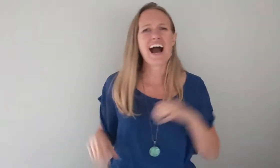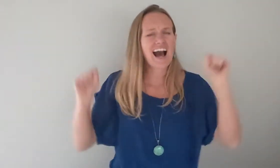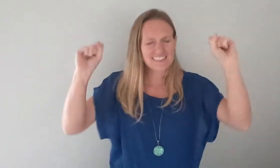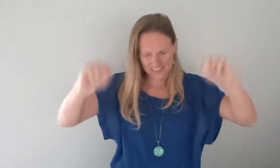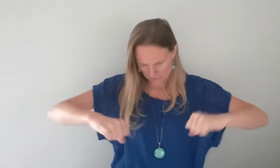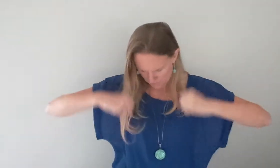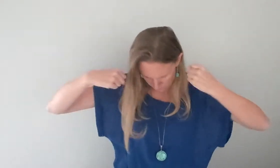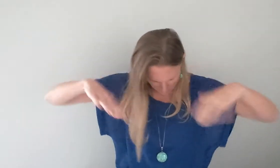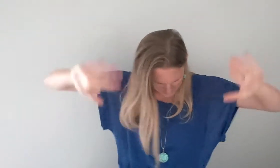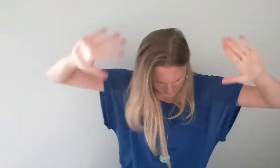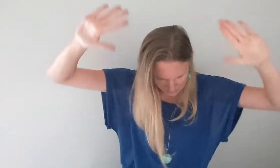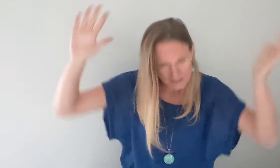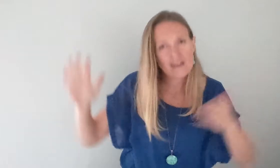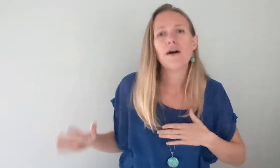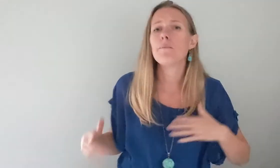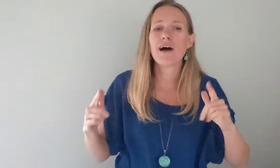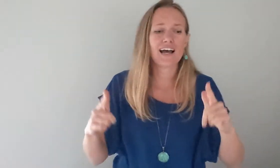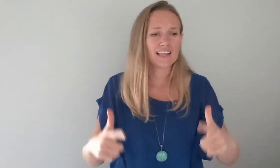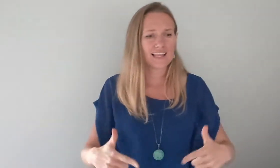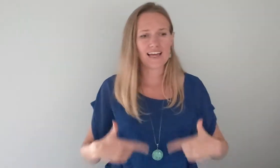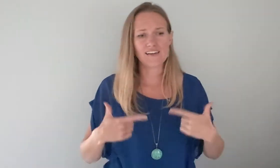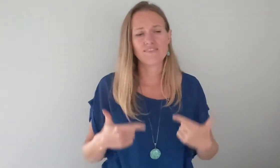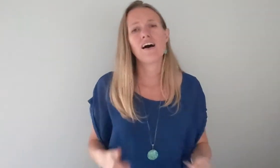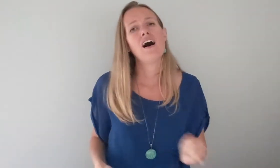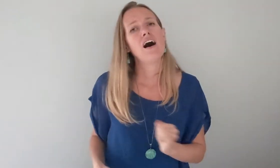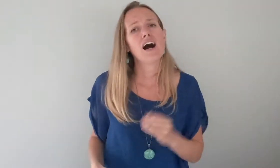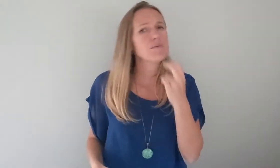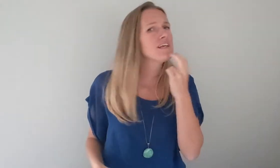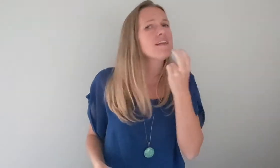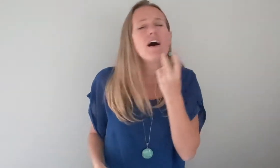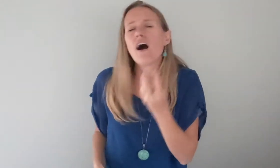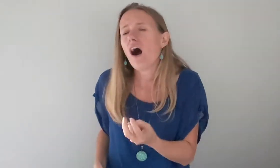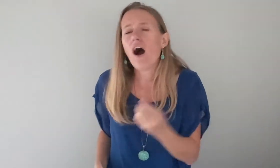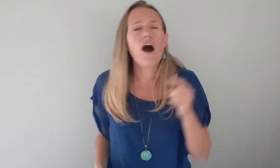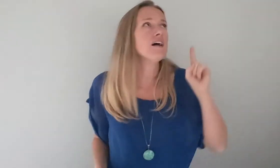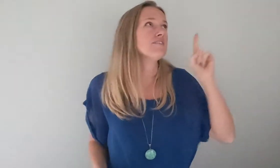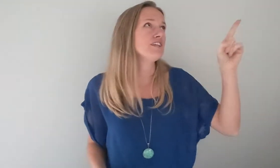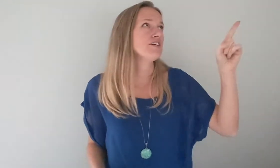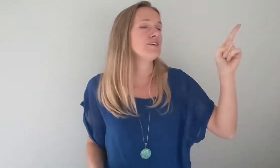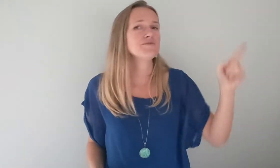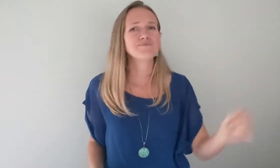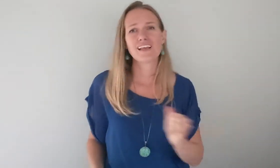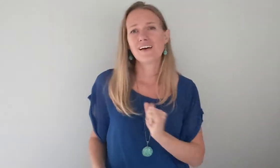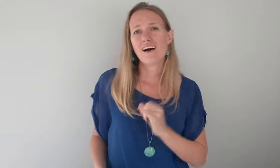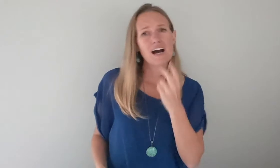I surrender my life. I'm in awe of you. I'm